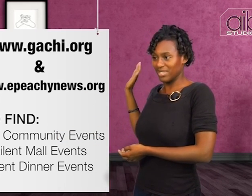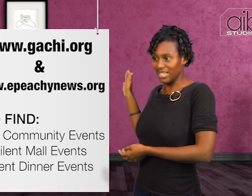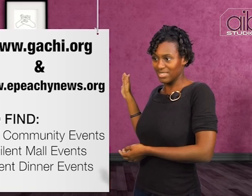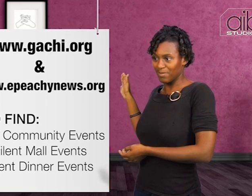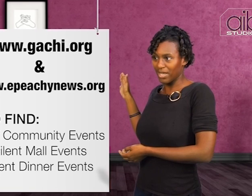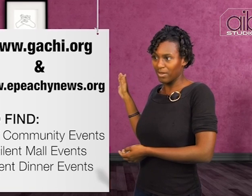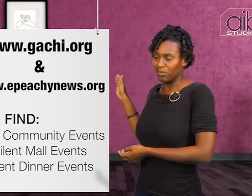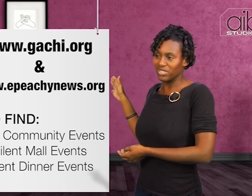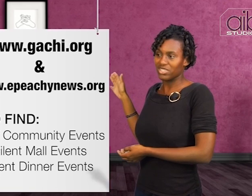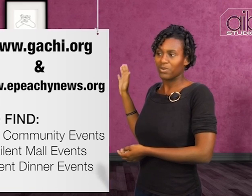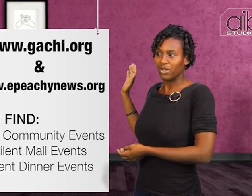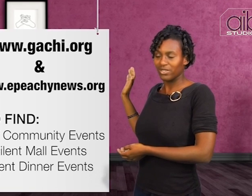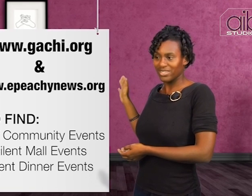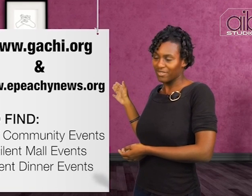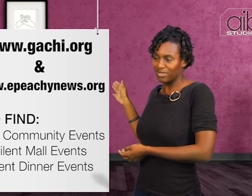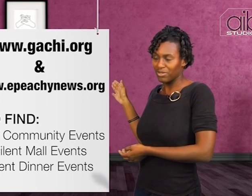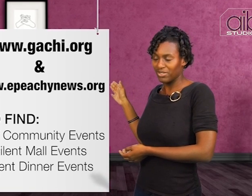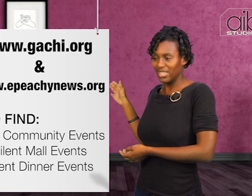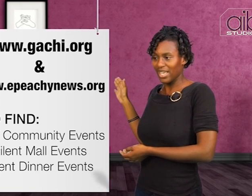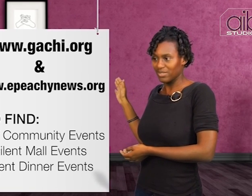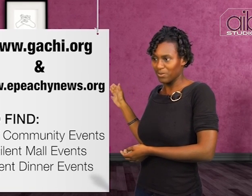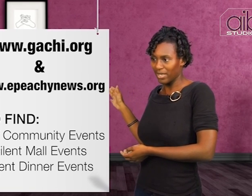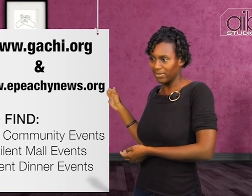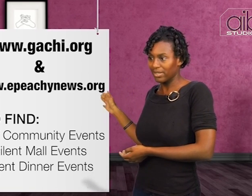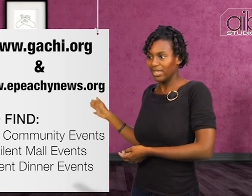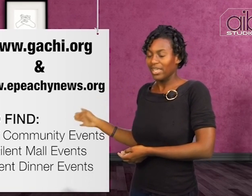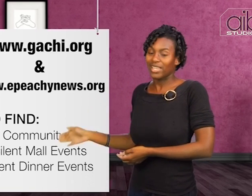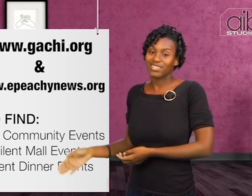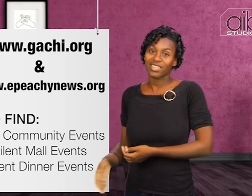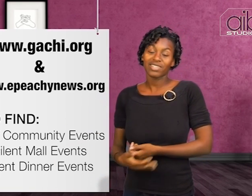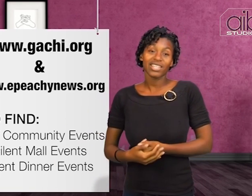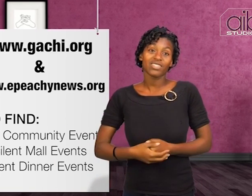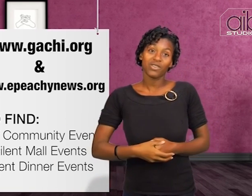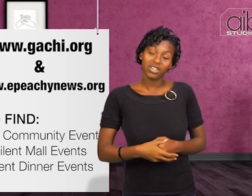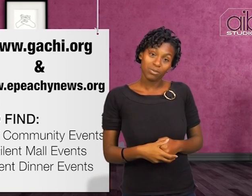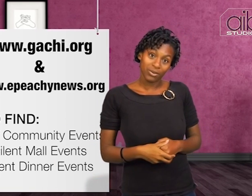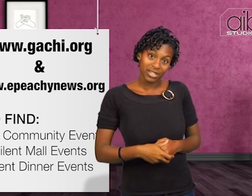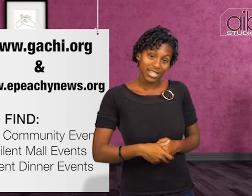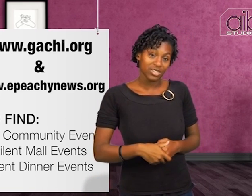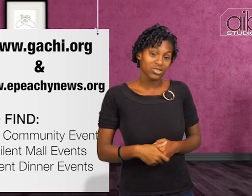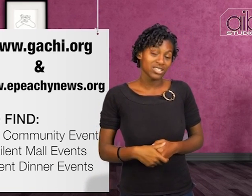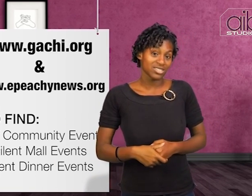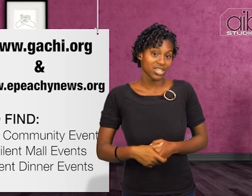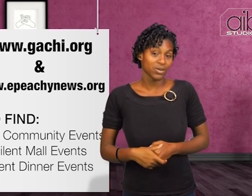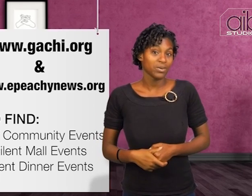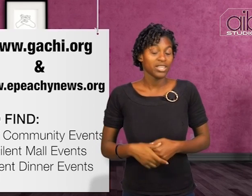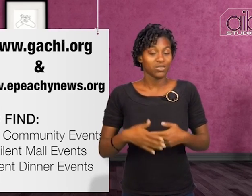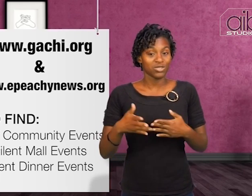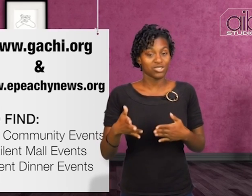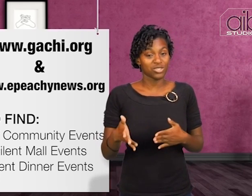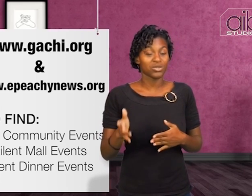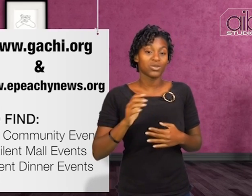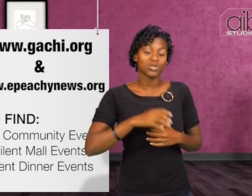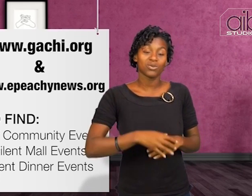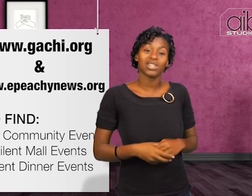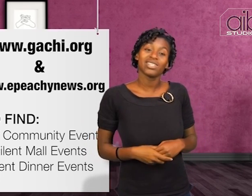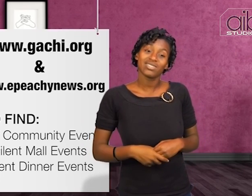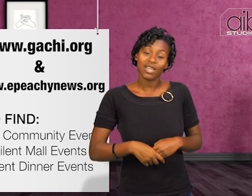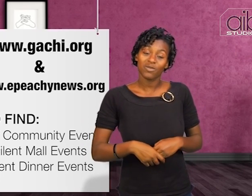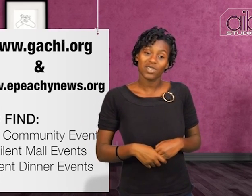updates about what's going on in the deaf community as well. And something that's very important that you need to know, if you do go to one of these deaf events,